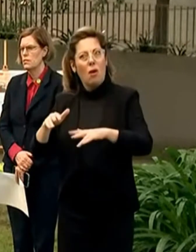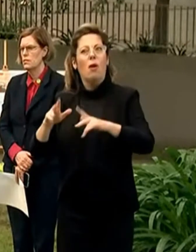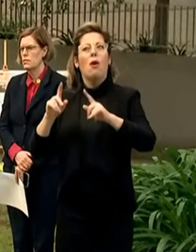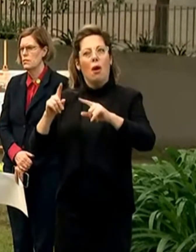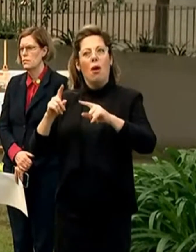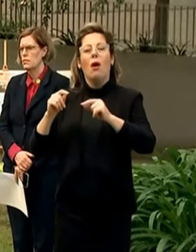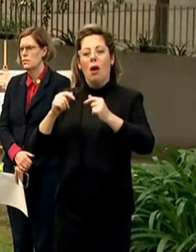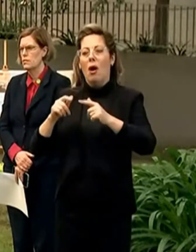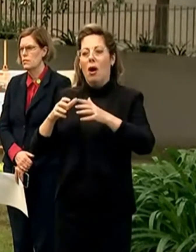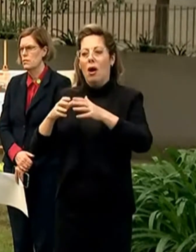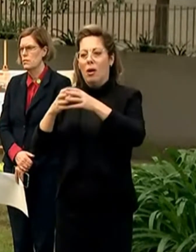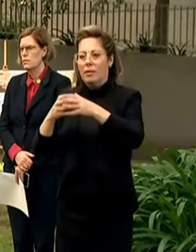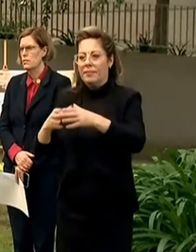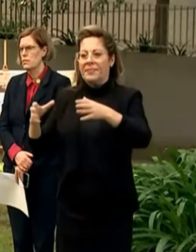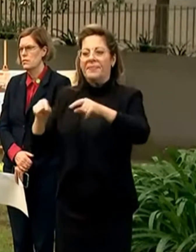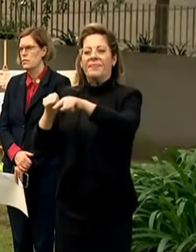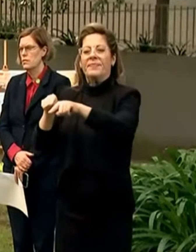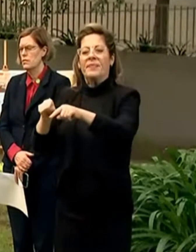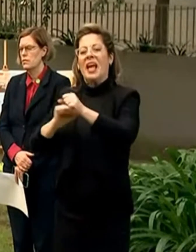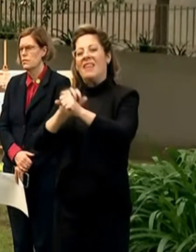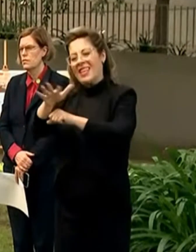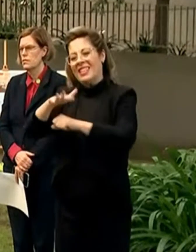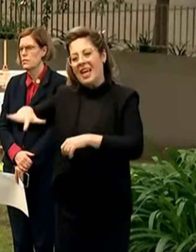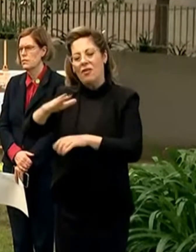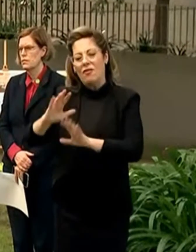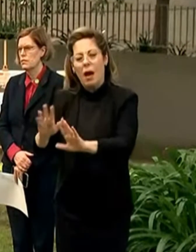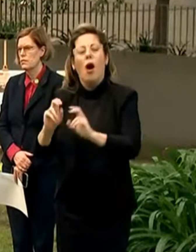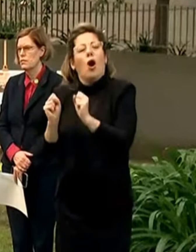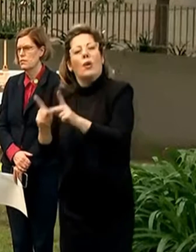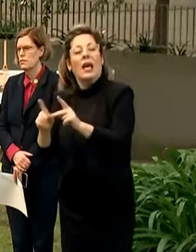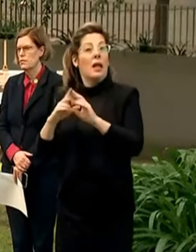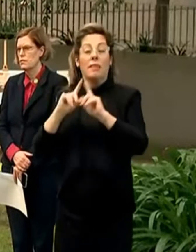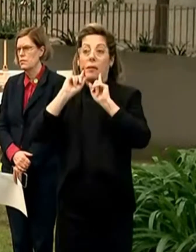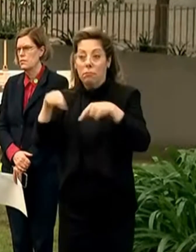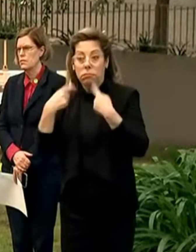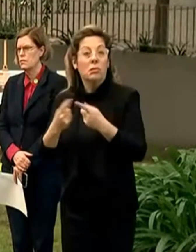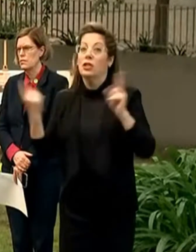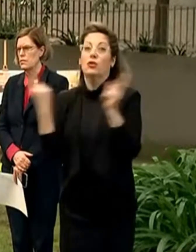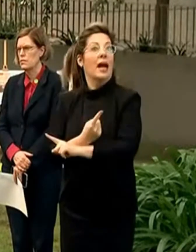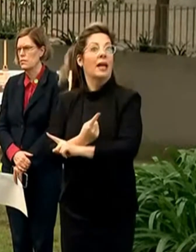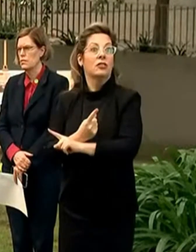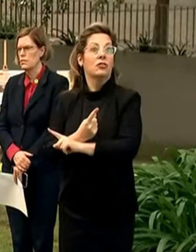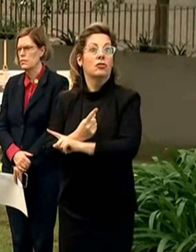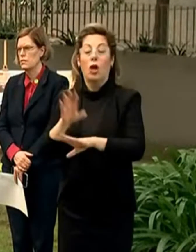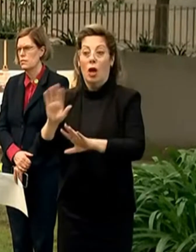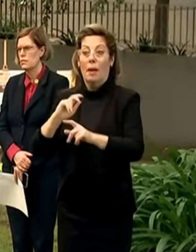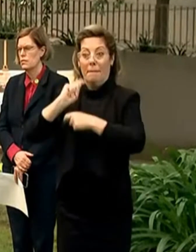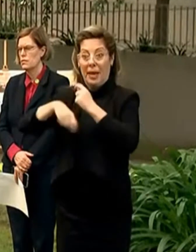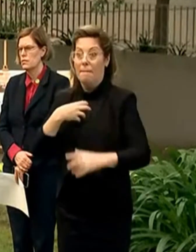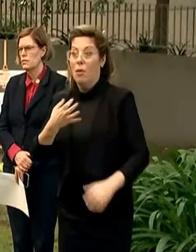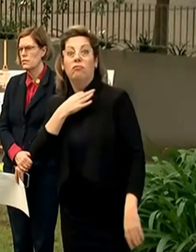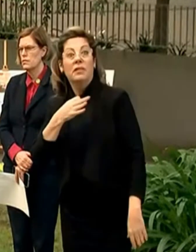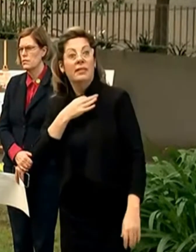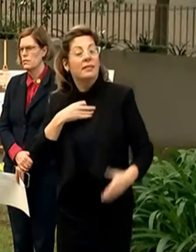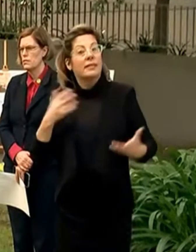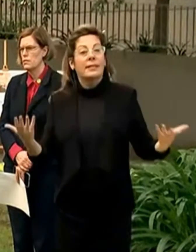been occurred, and during the course of the day or the next day, that advice is evolving. But please know that New South Wales has been served